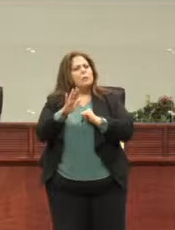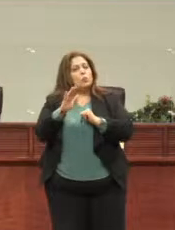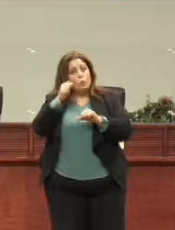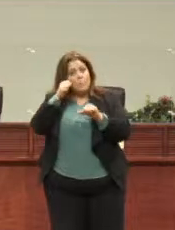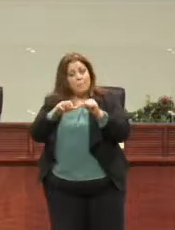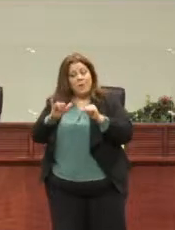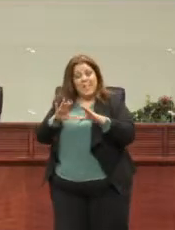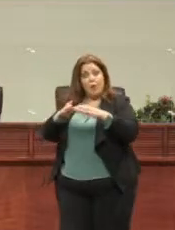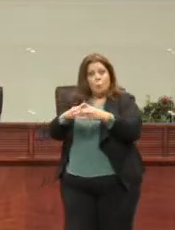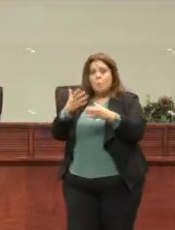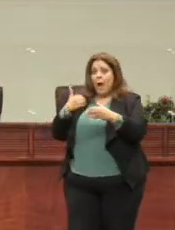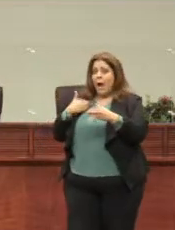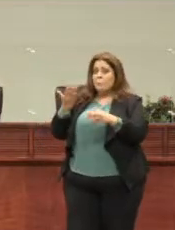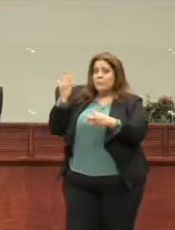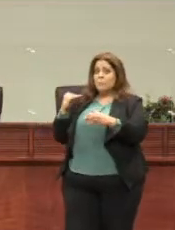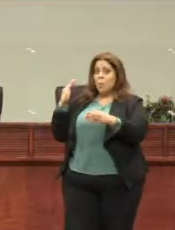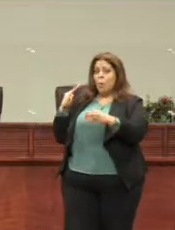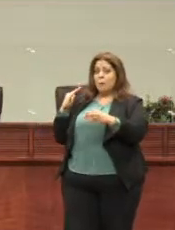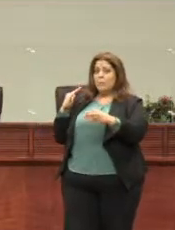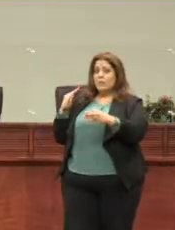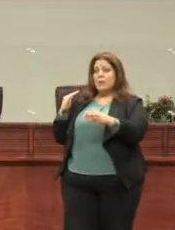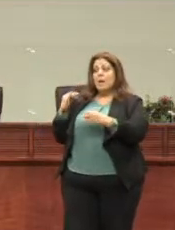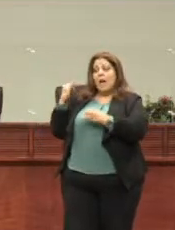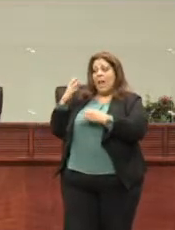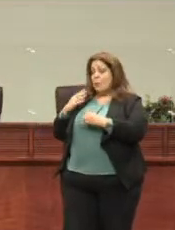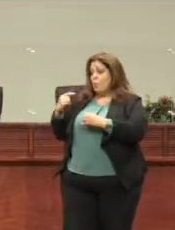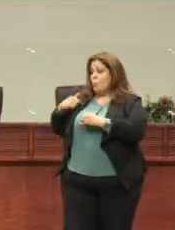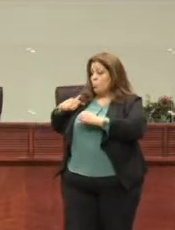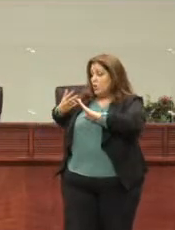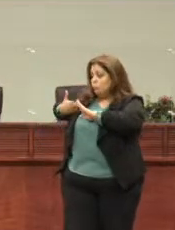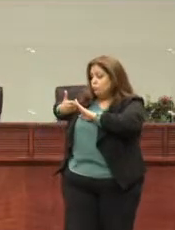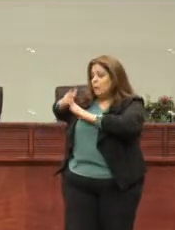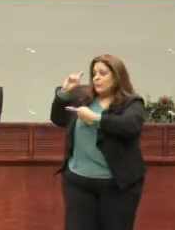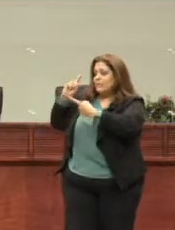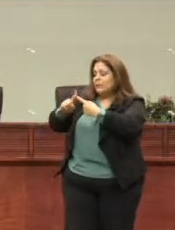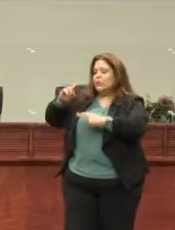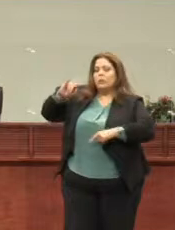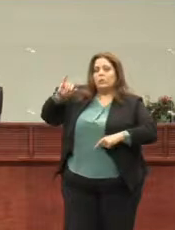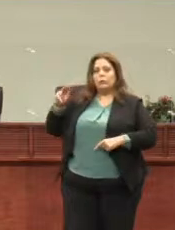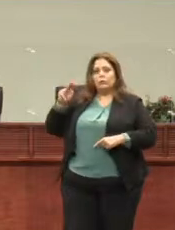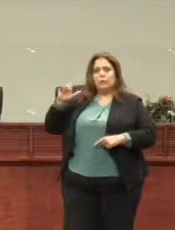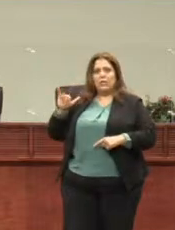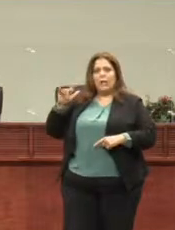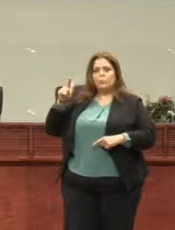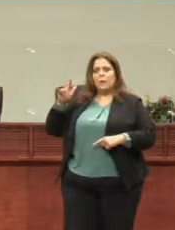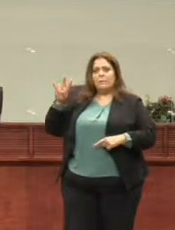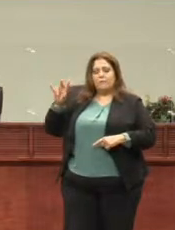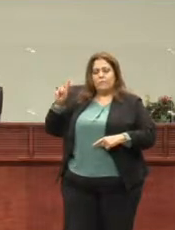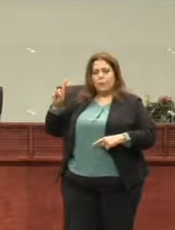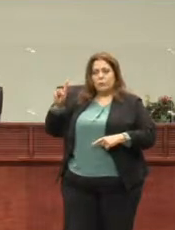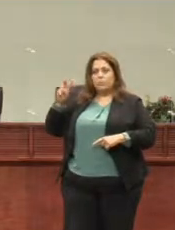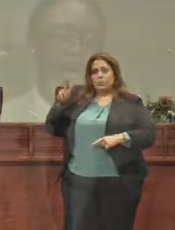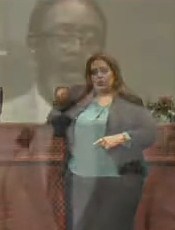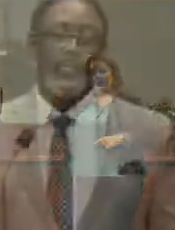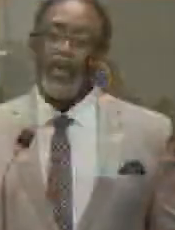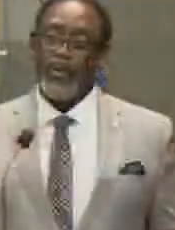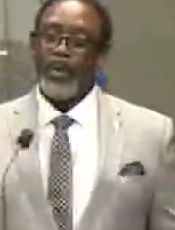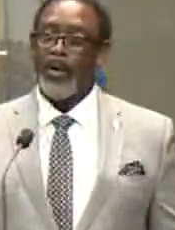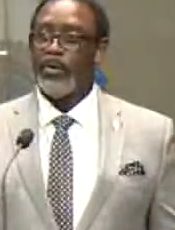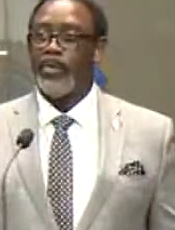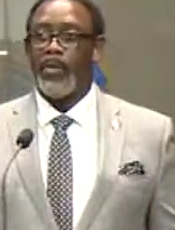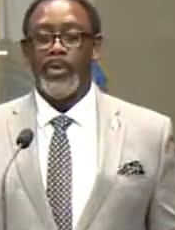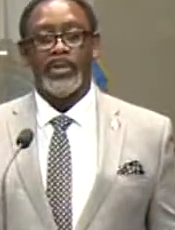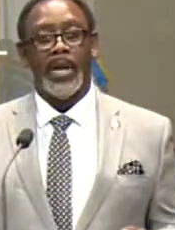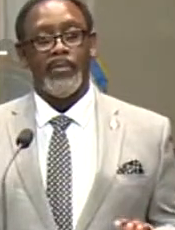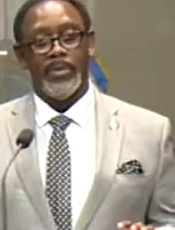July 21st, 2020. We have been open since that period of time because we worked together to create